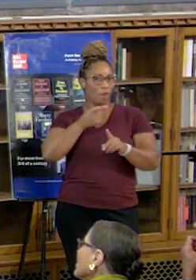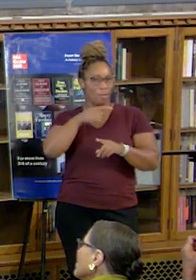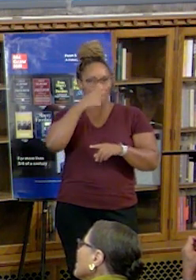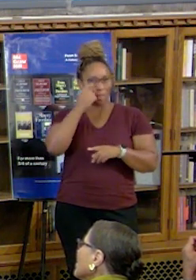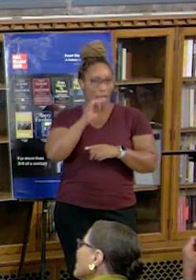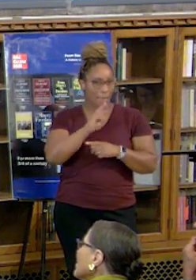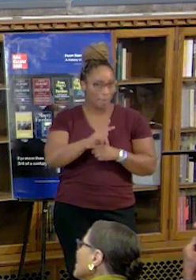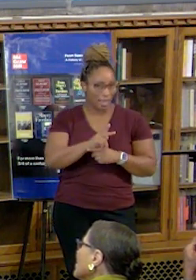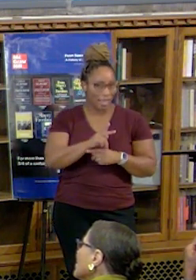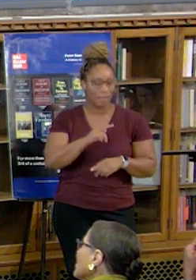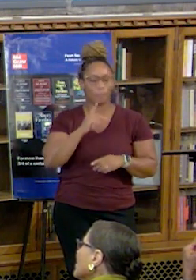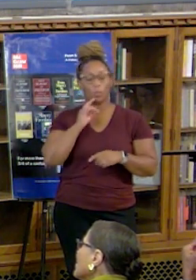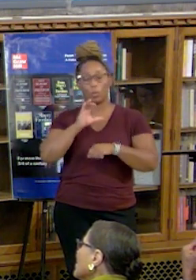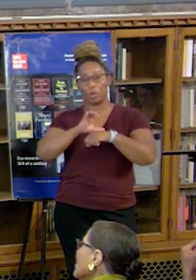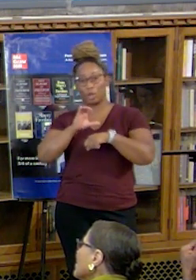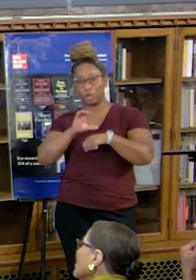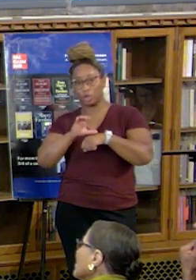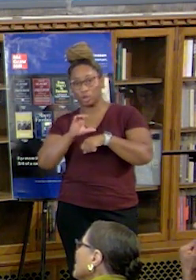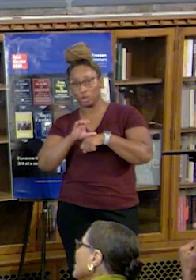people